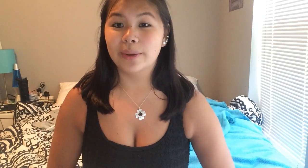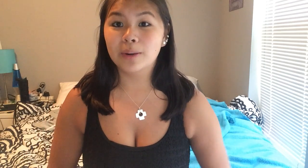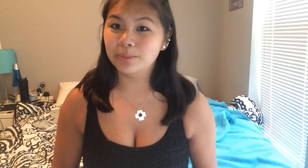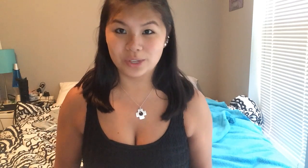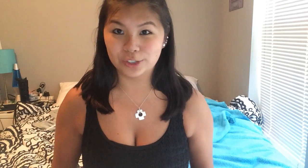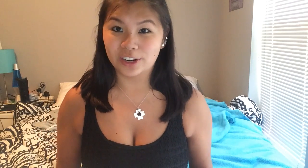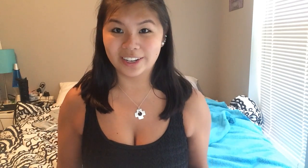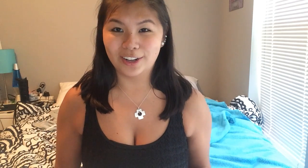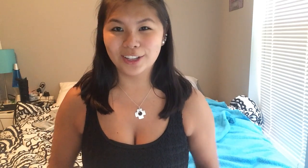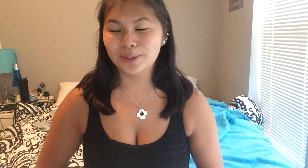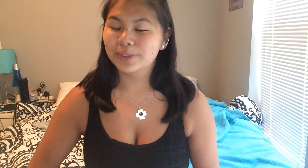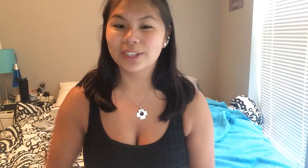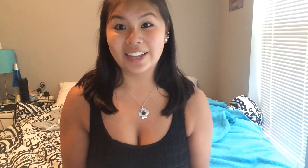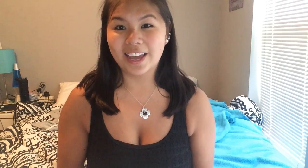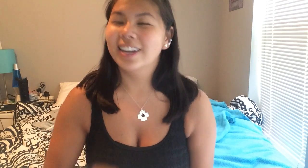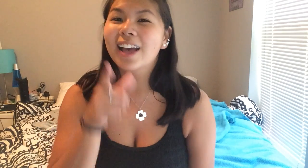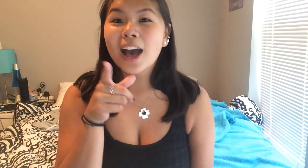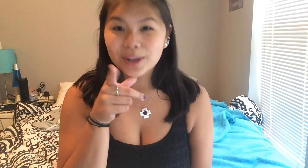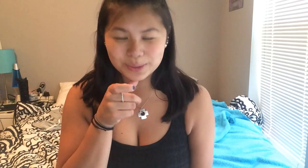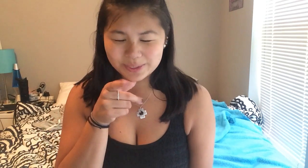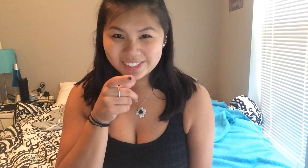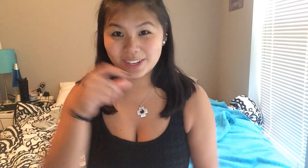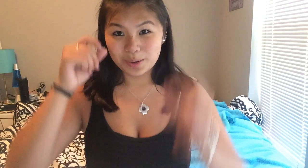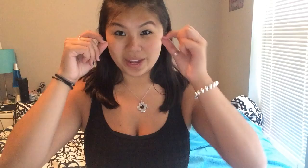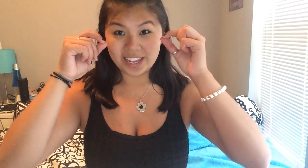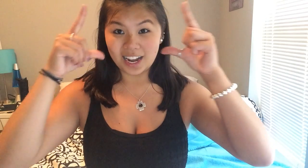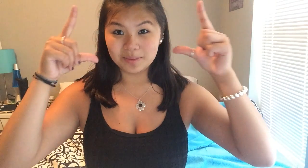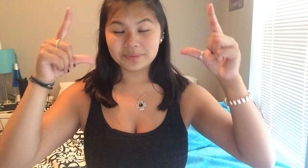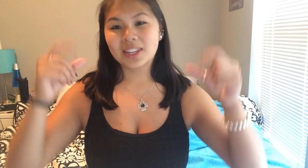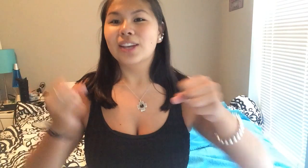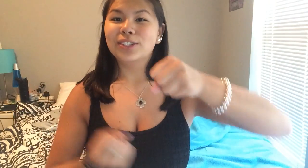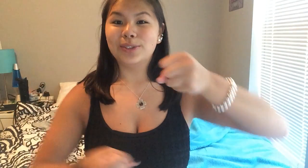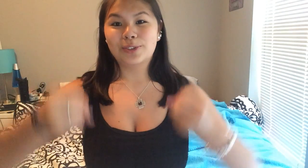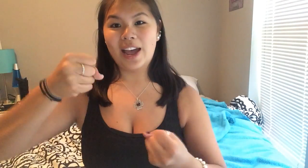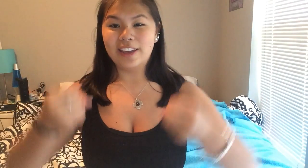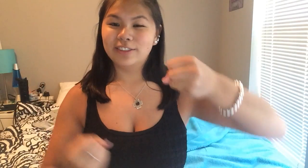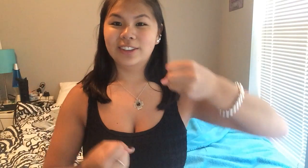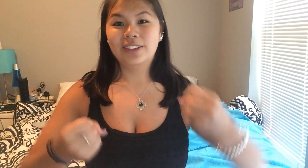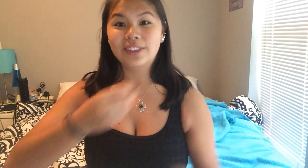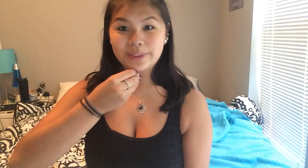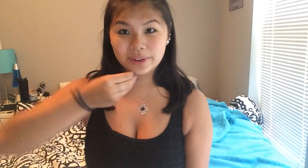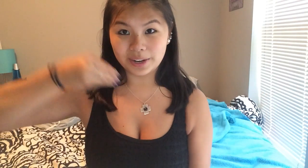home when you're drunk and all alone? Again, who's waking up to drive you